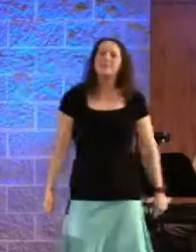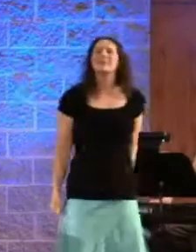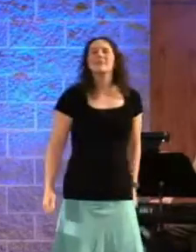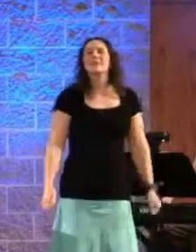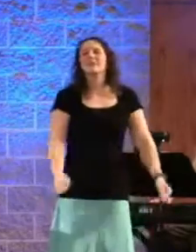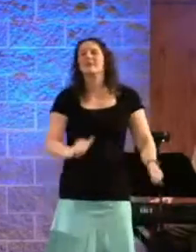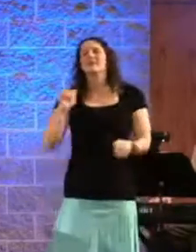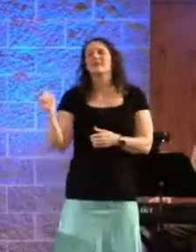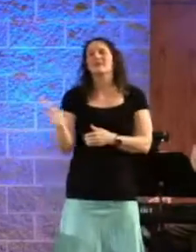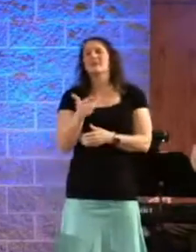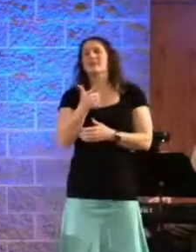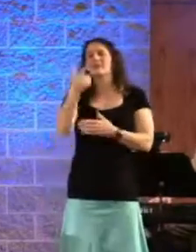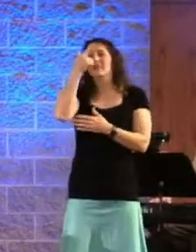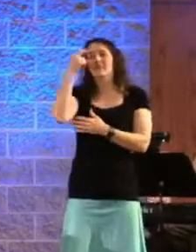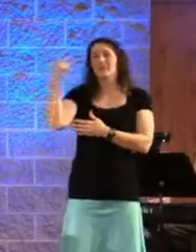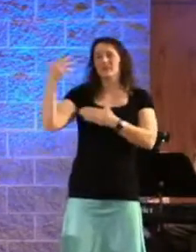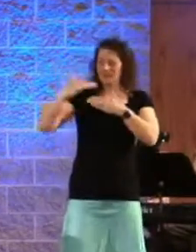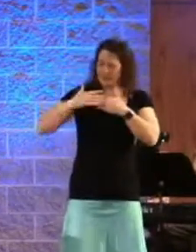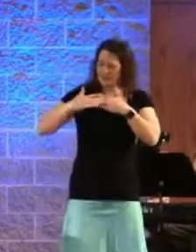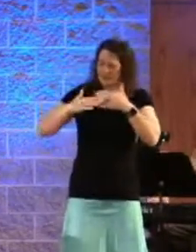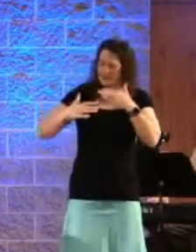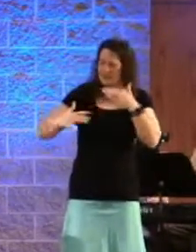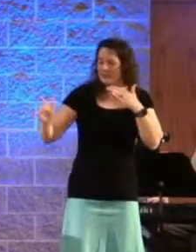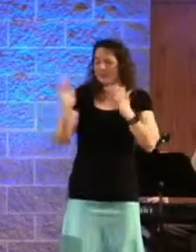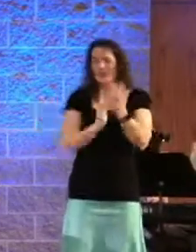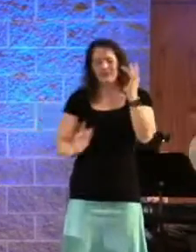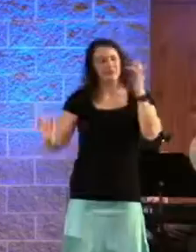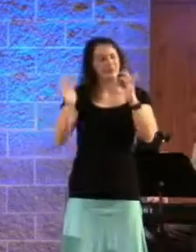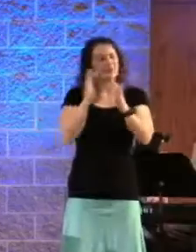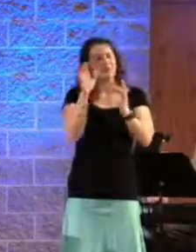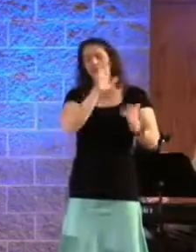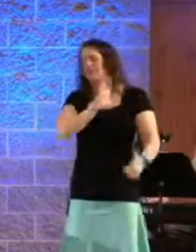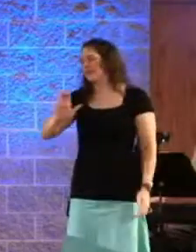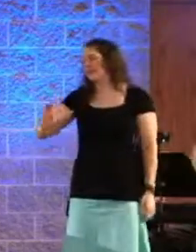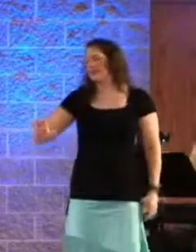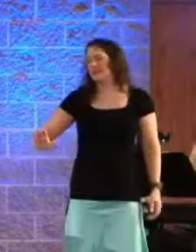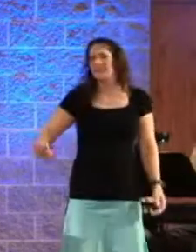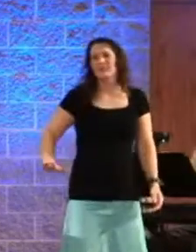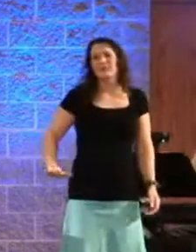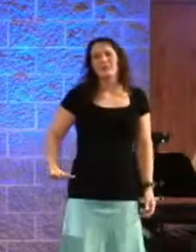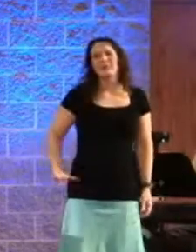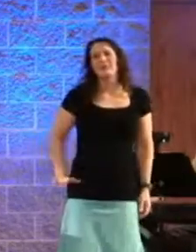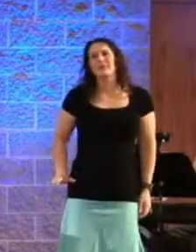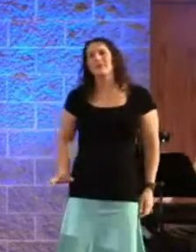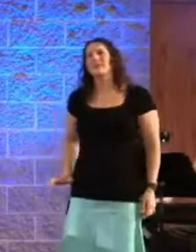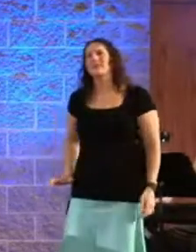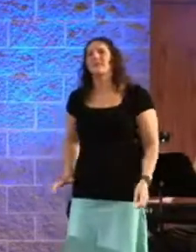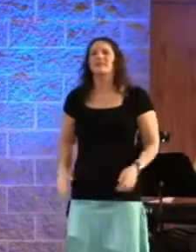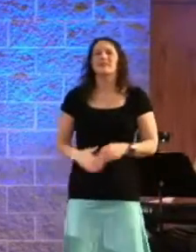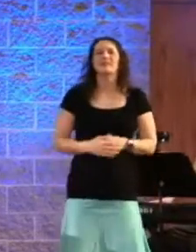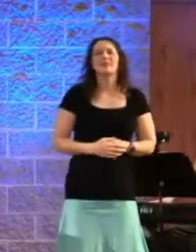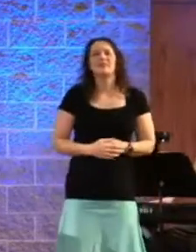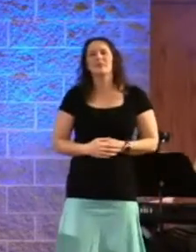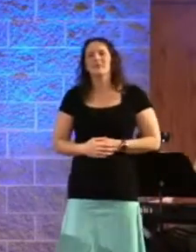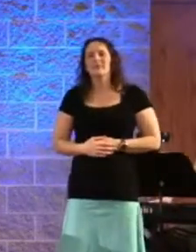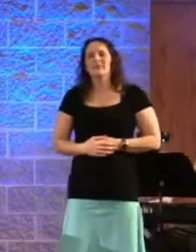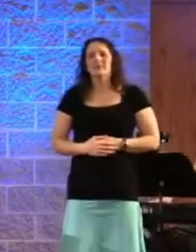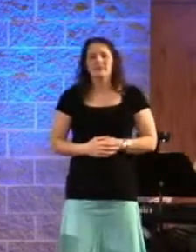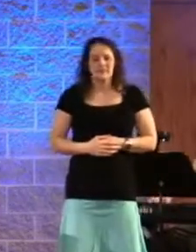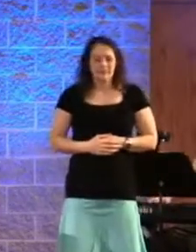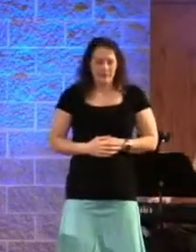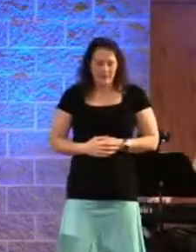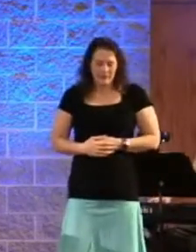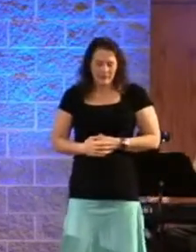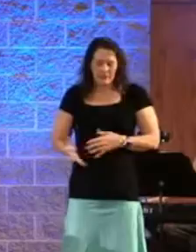It's all because the blood of Jesus Christ that covers